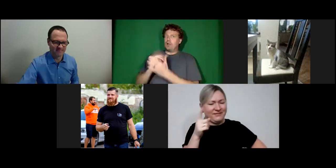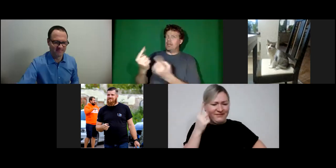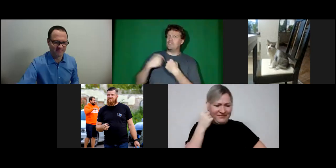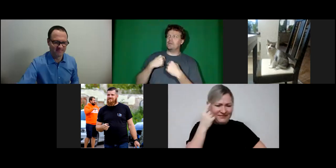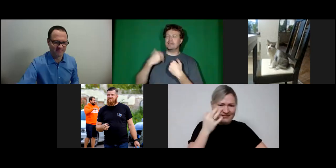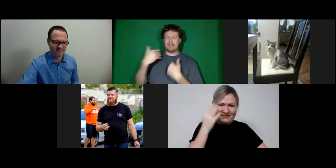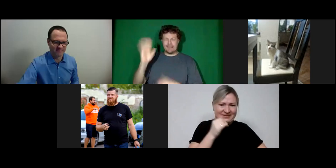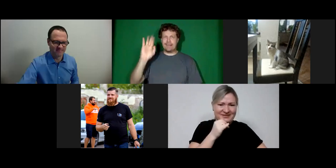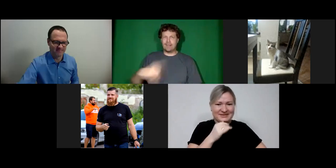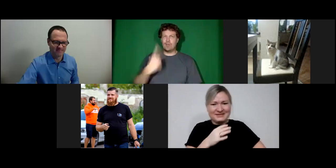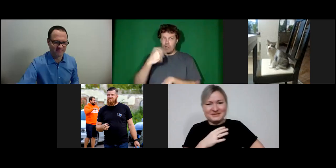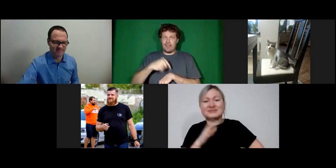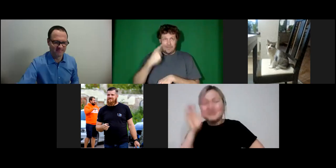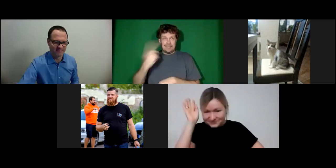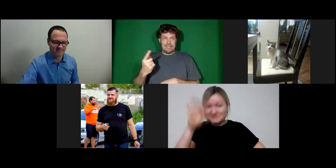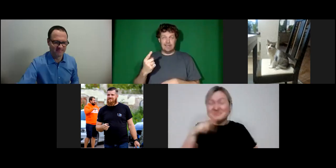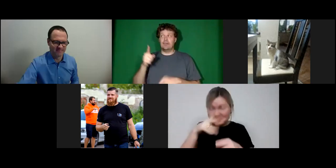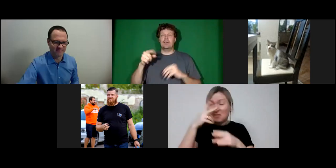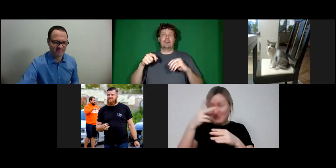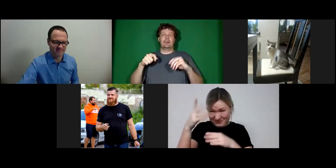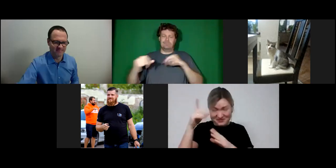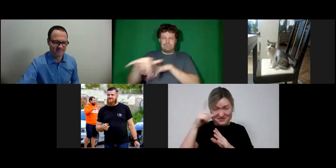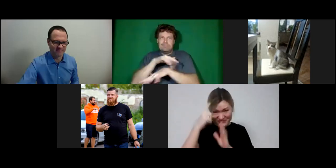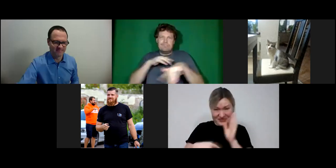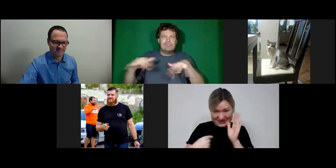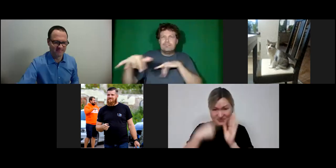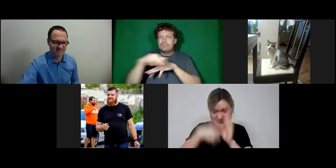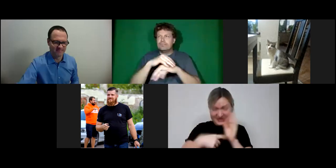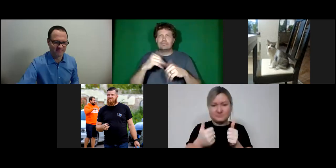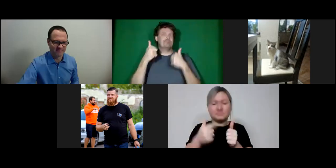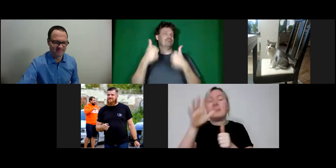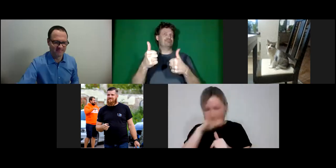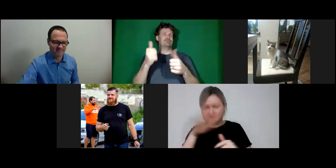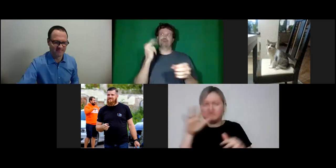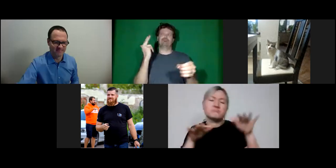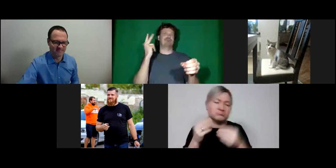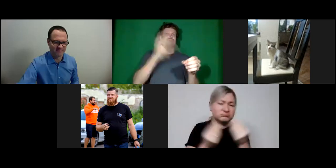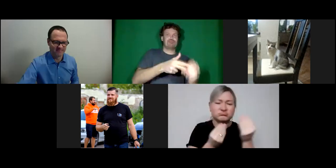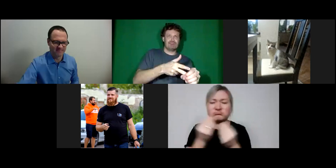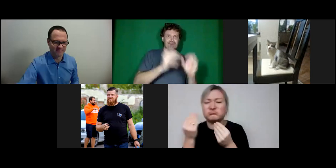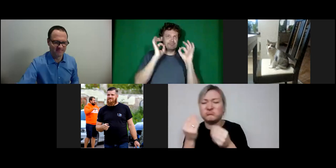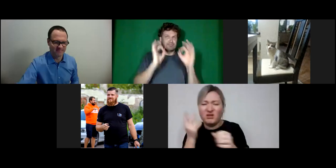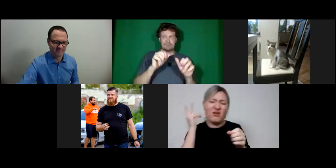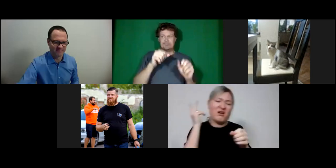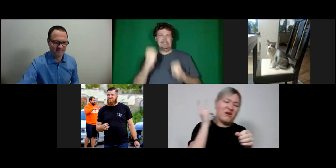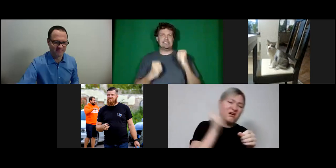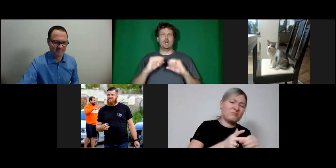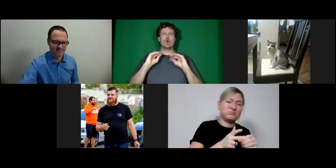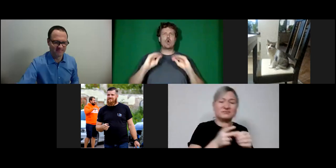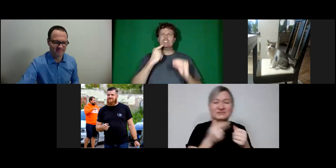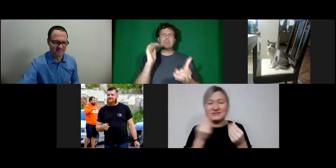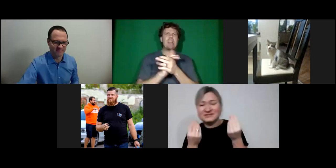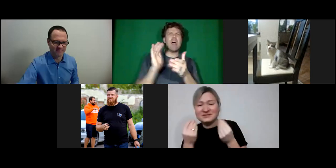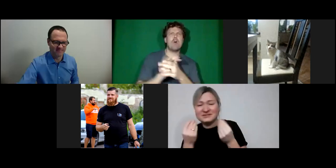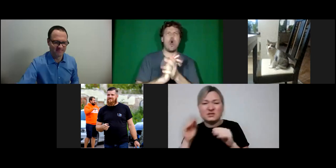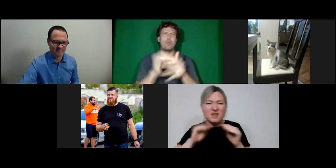nationalities, and it was really loud. They couldn't hear the plays, but I was able to see what he wanted. And they're like, how do you understand? So I